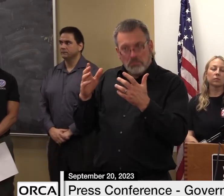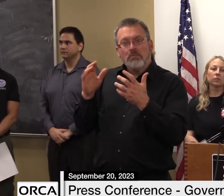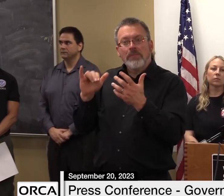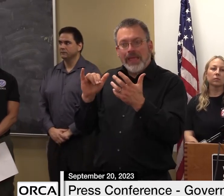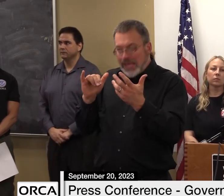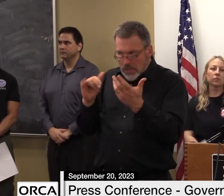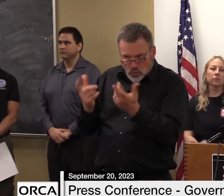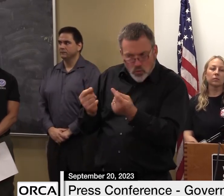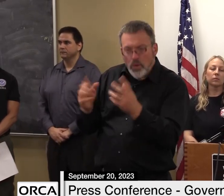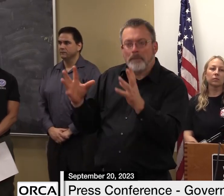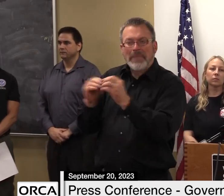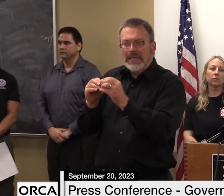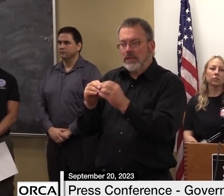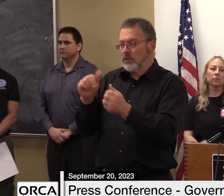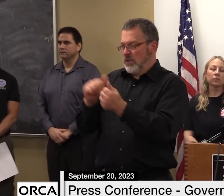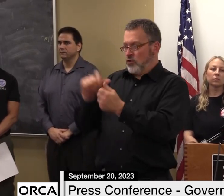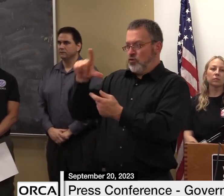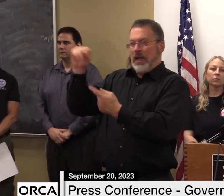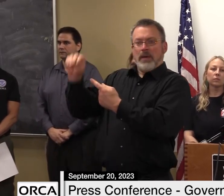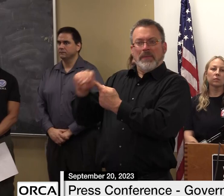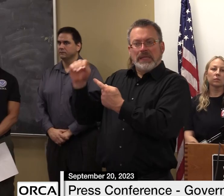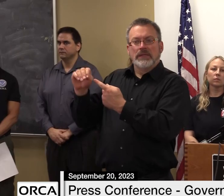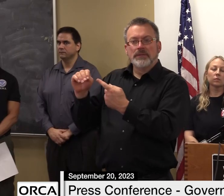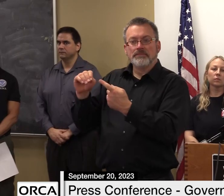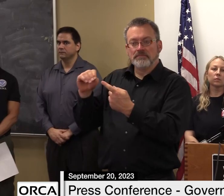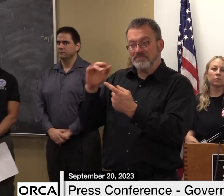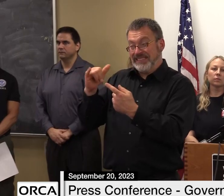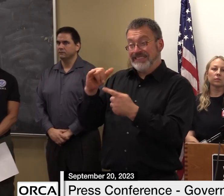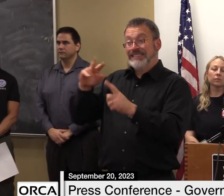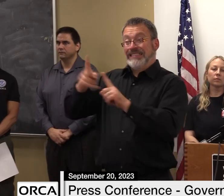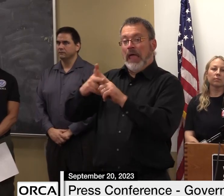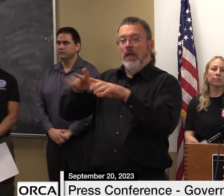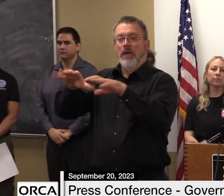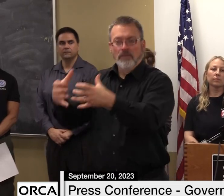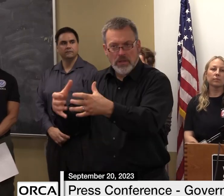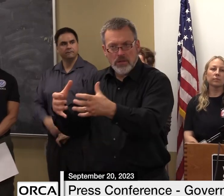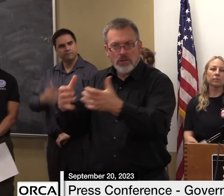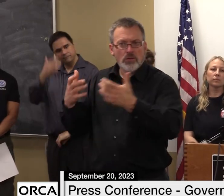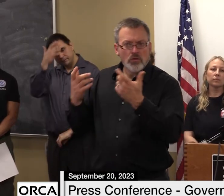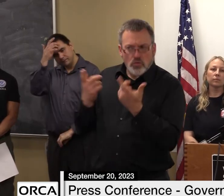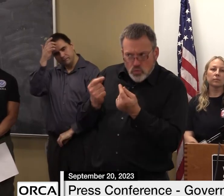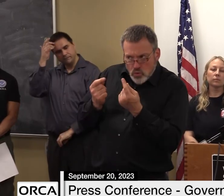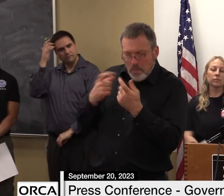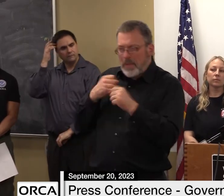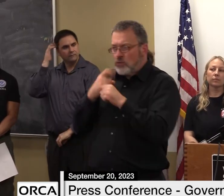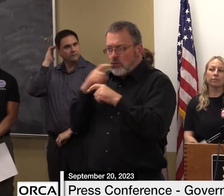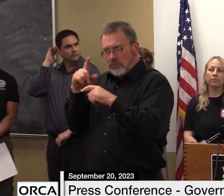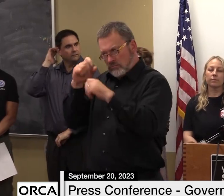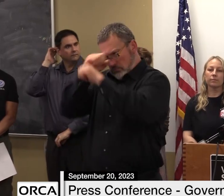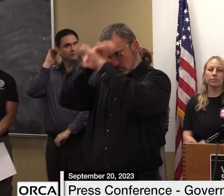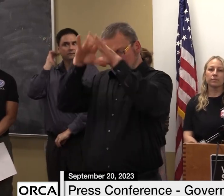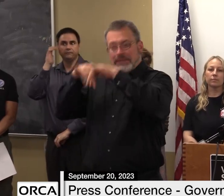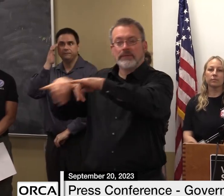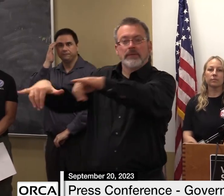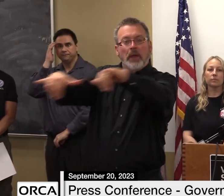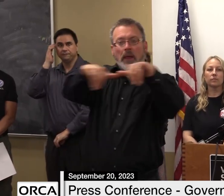wanted to let them know about the second phase and make sure they were all on board with this, which they have assured us they are. If there's